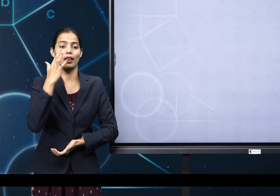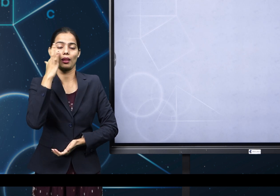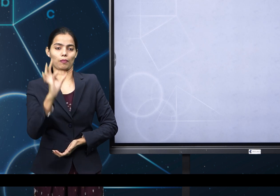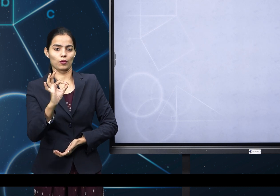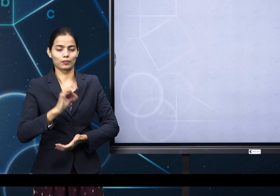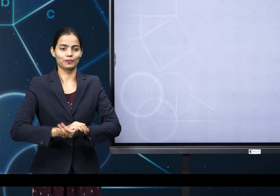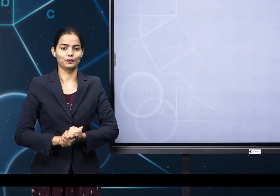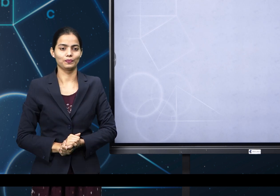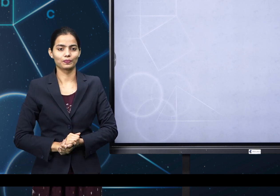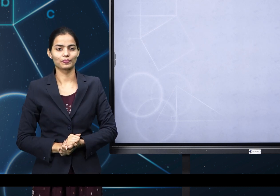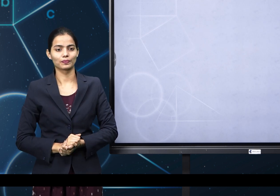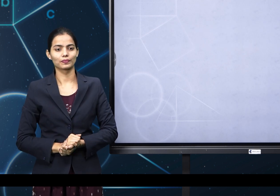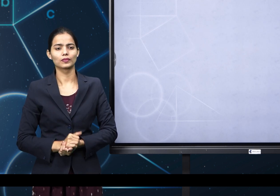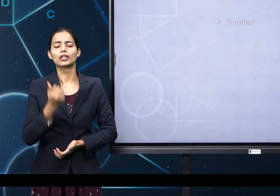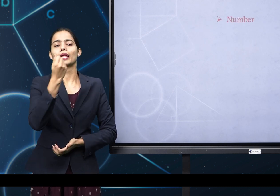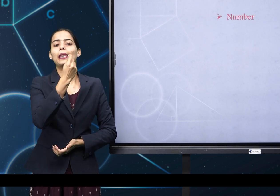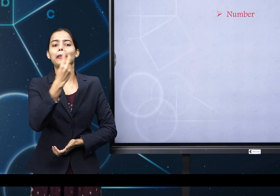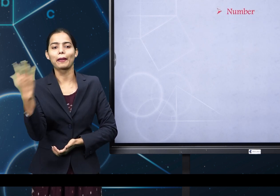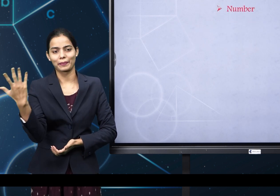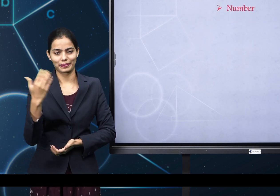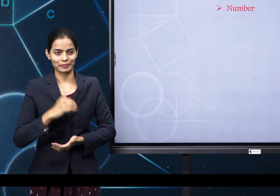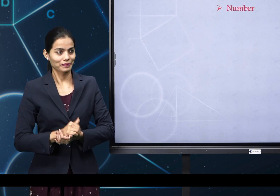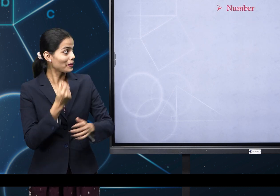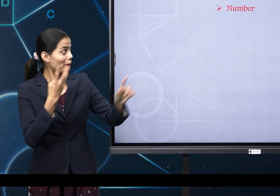Keywords from this lesson: number,